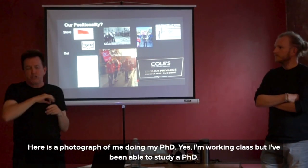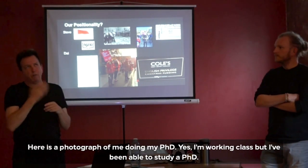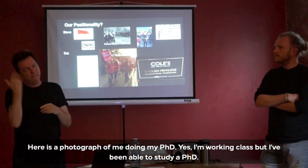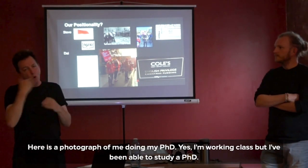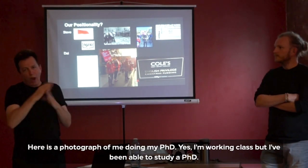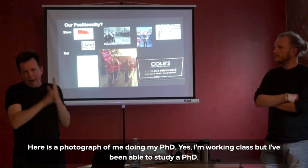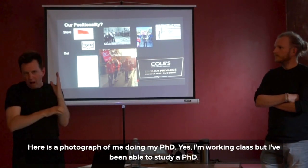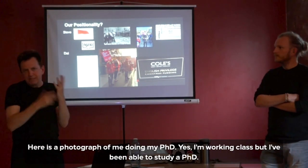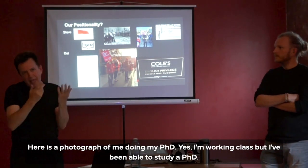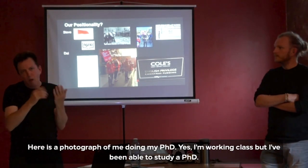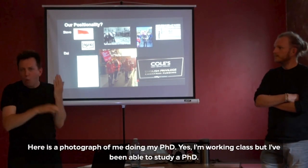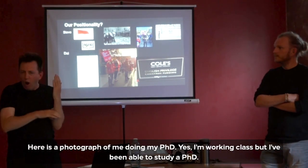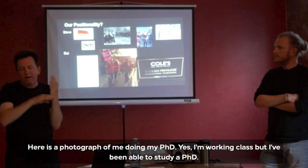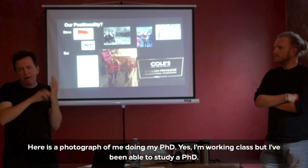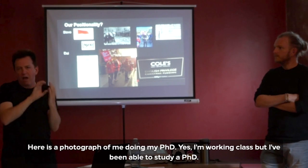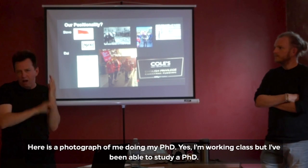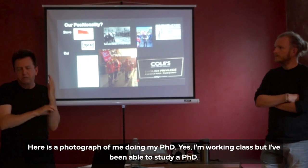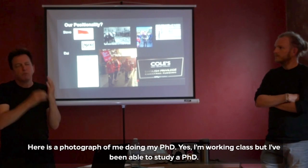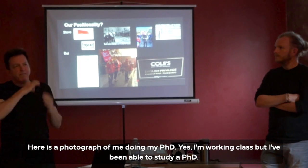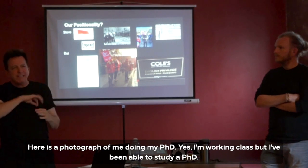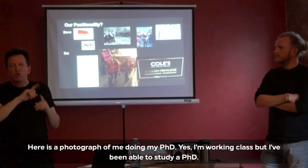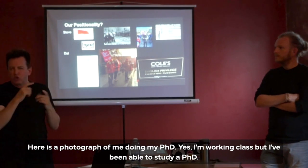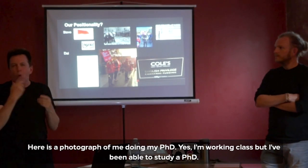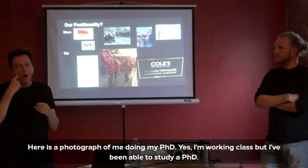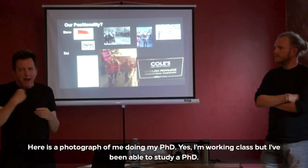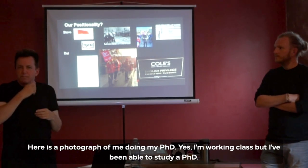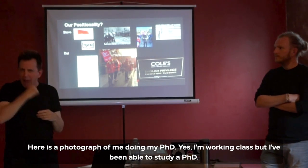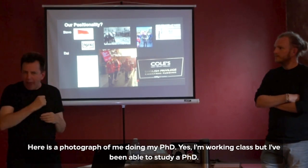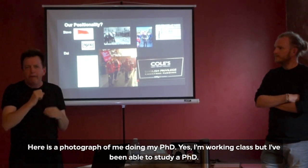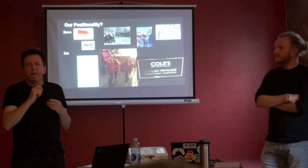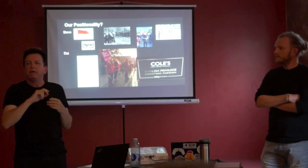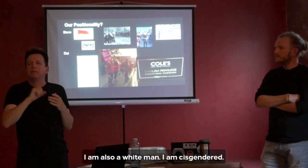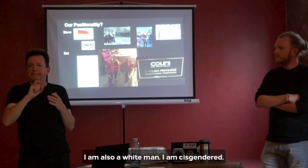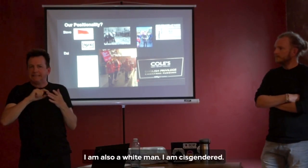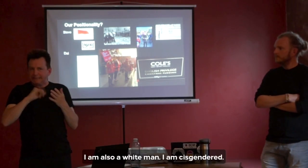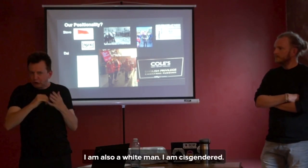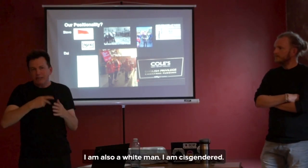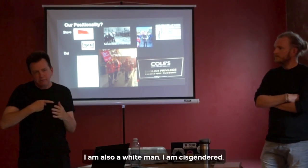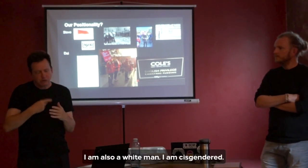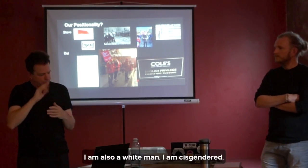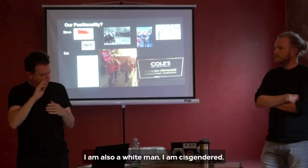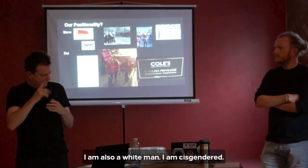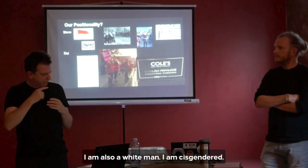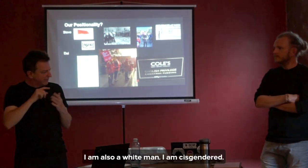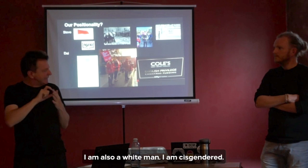doing my PhD. Yes, I'm working class, but I've been able to study a PhD. I'm also a white man, I'm cisgendered.